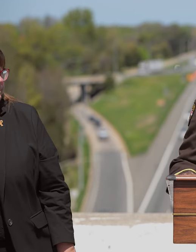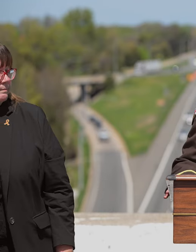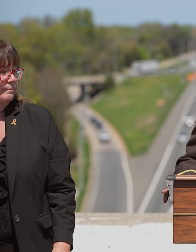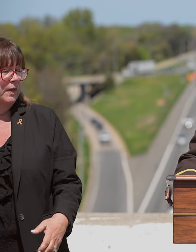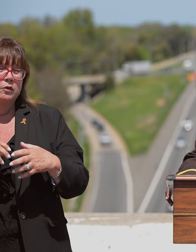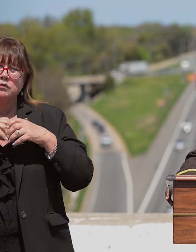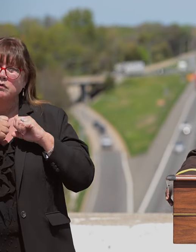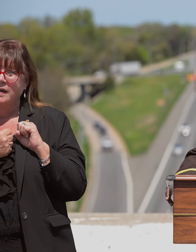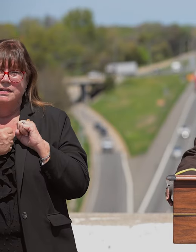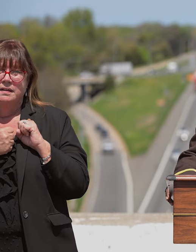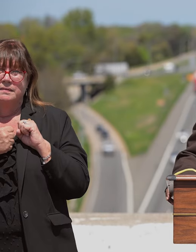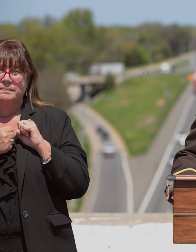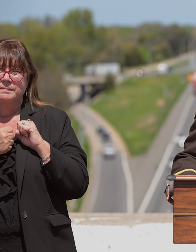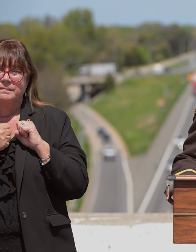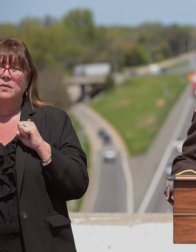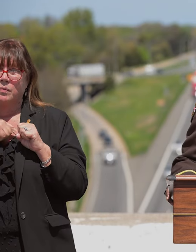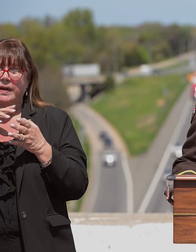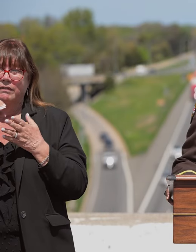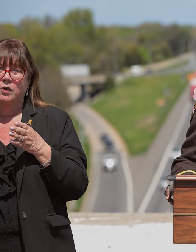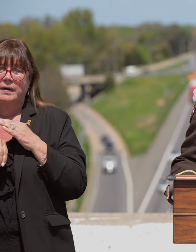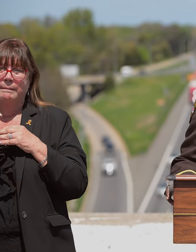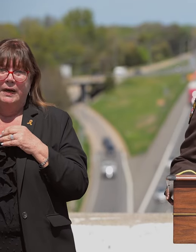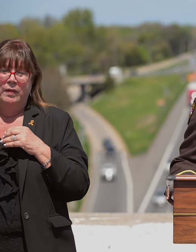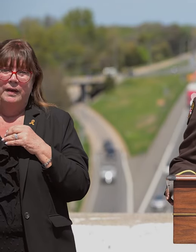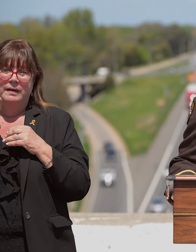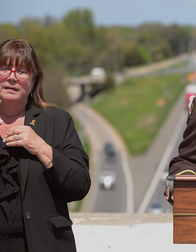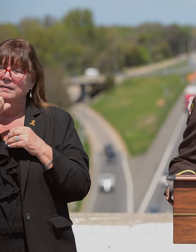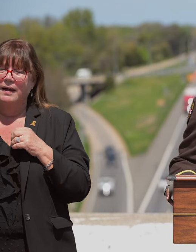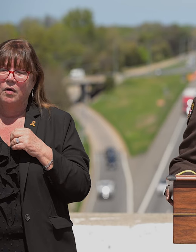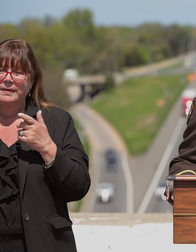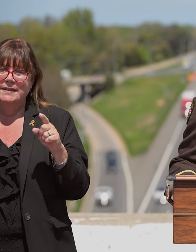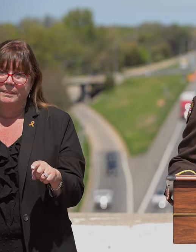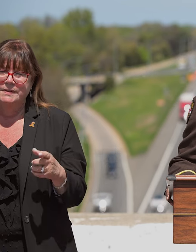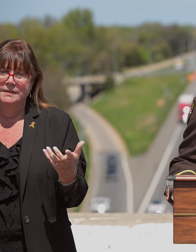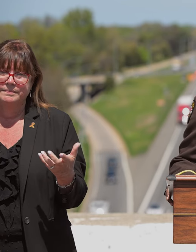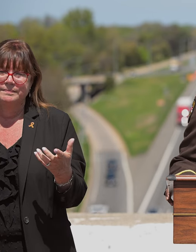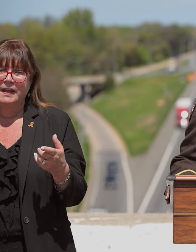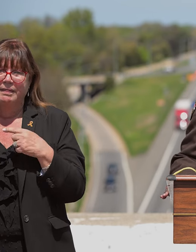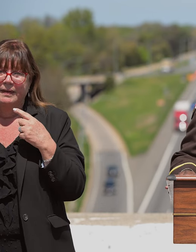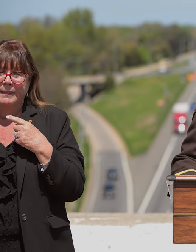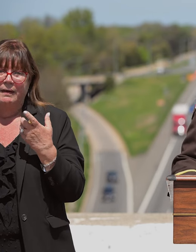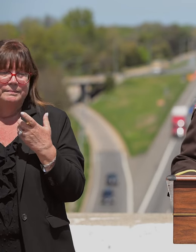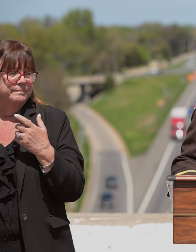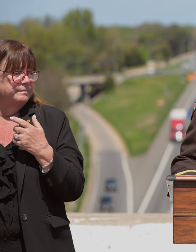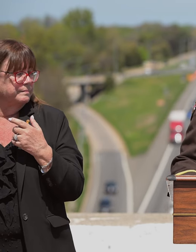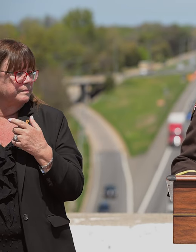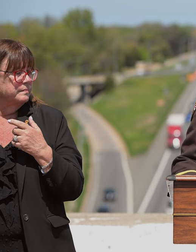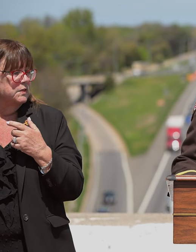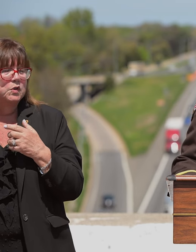But tragically, as we have learned in Maryland, that's not always the case. Consider the following.